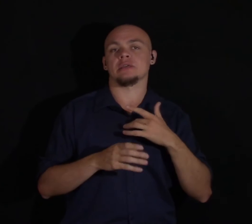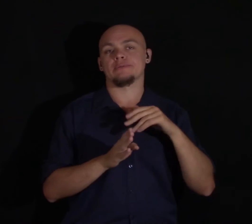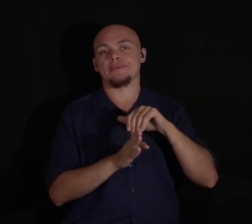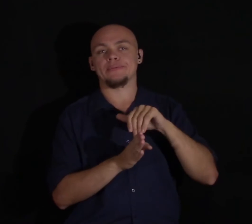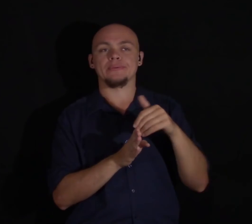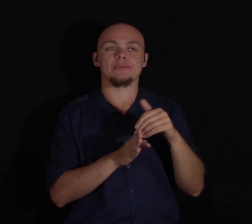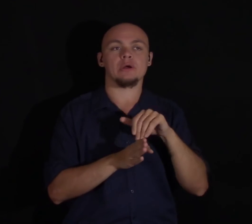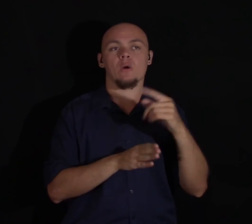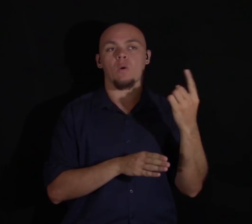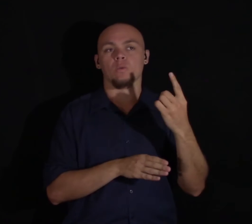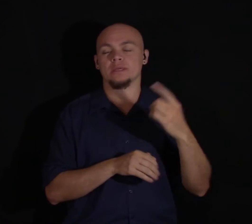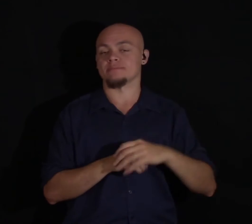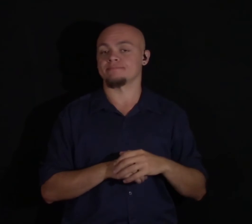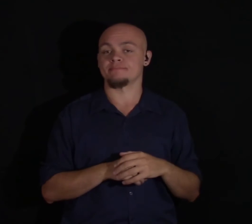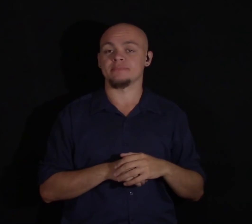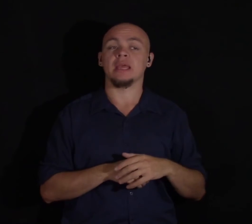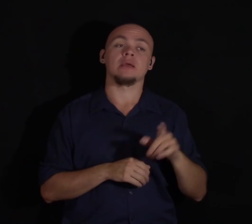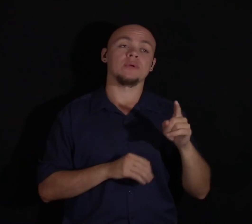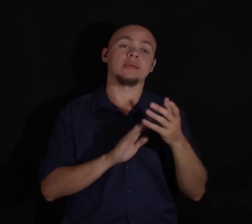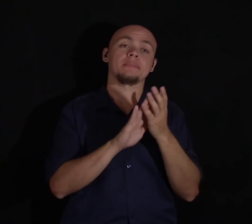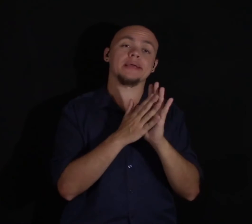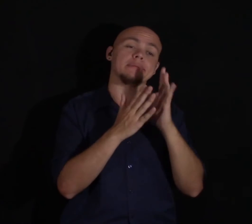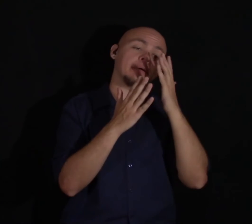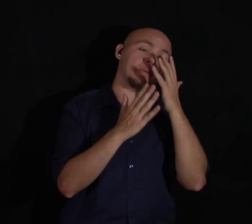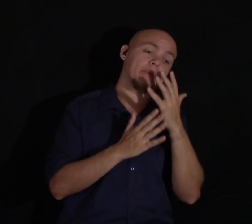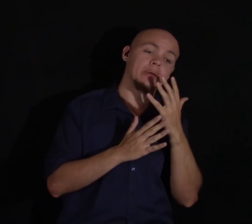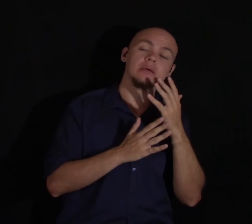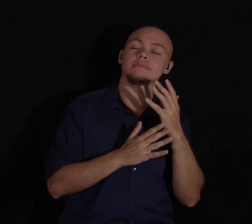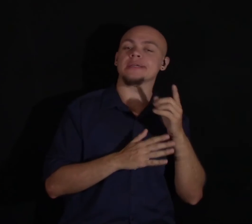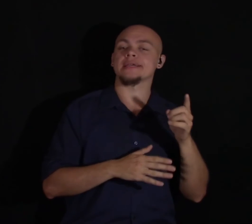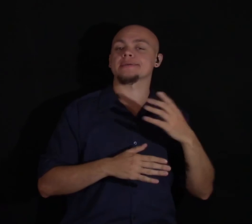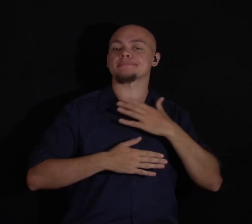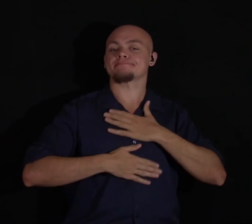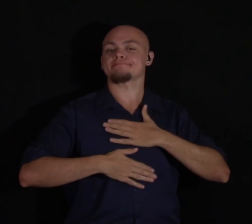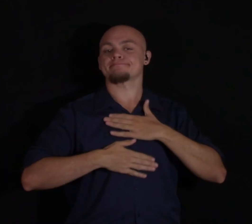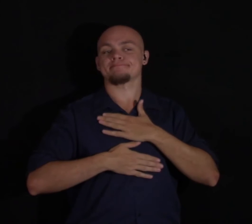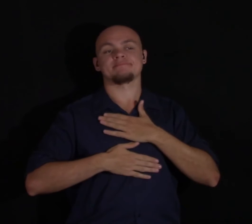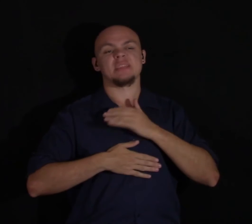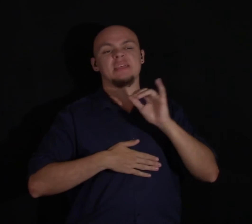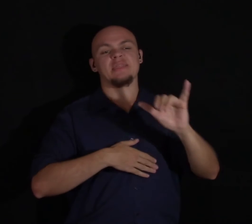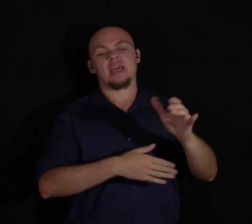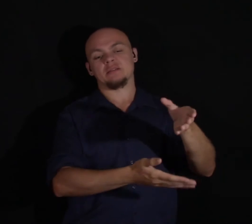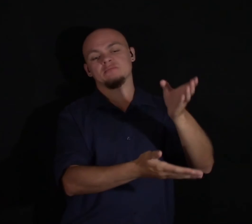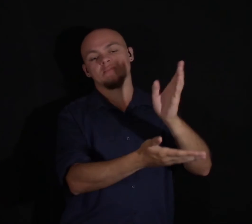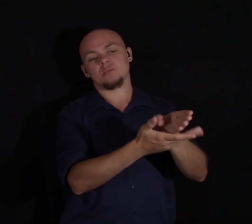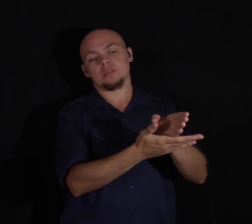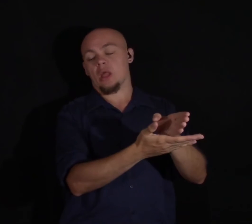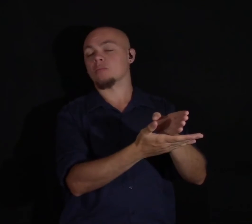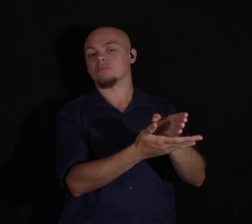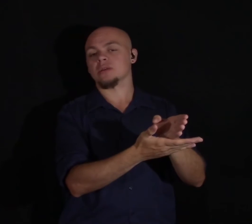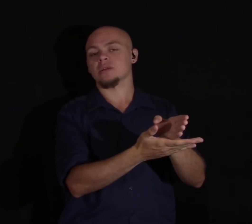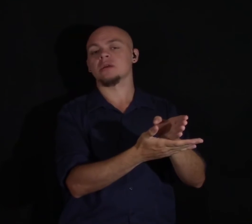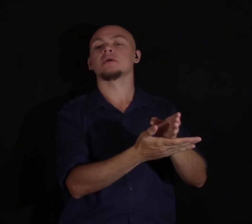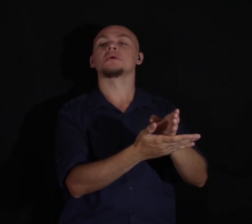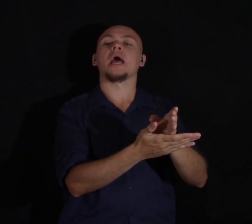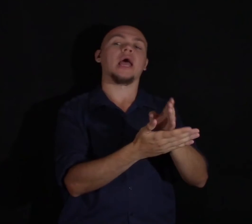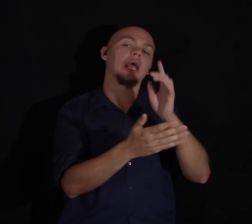to sink into repose, he finds himself obliged to quit that on which he rests in pleasure for something new,